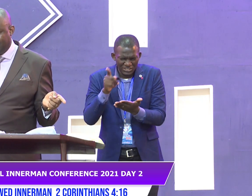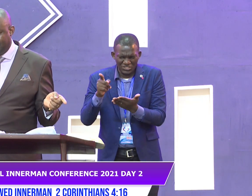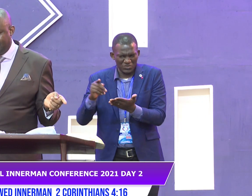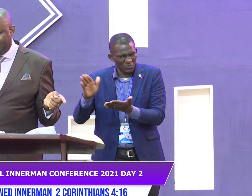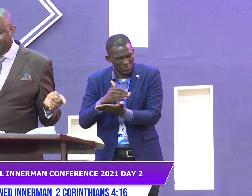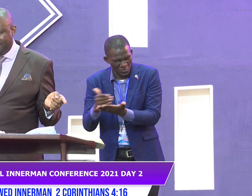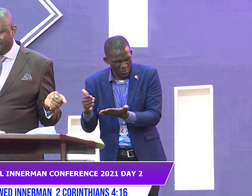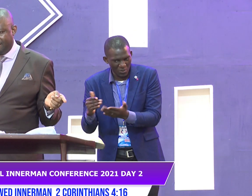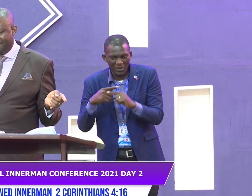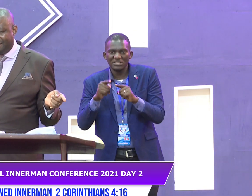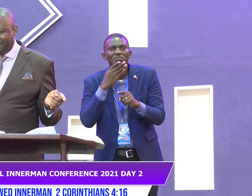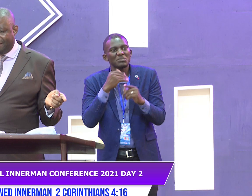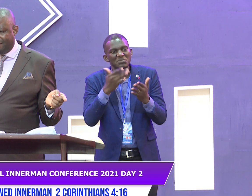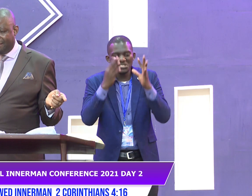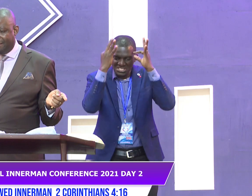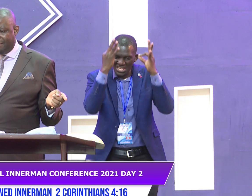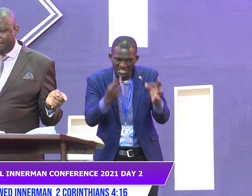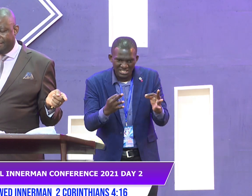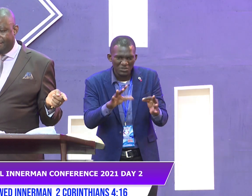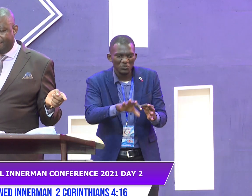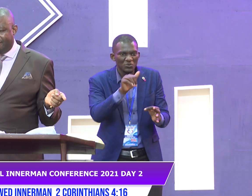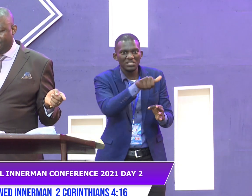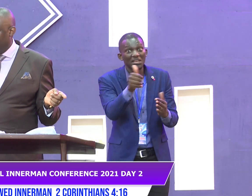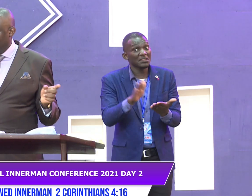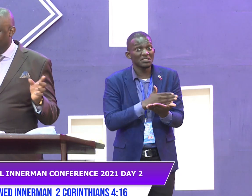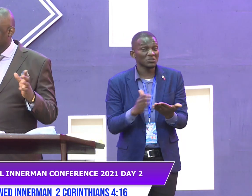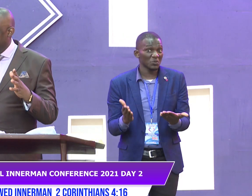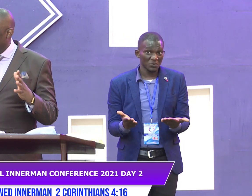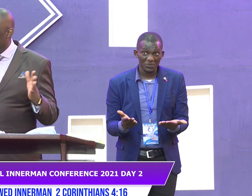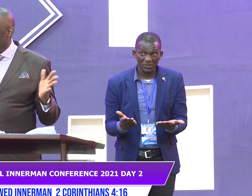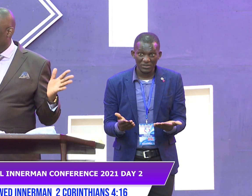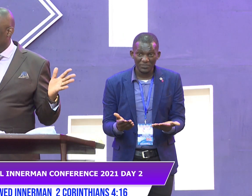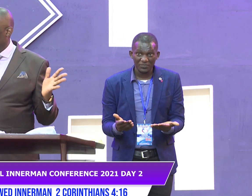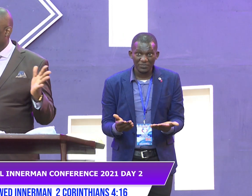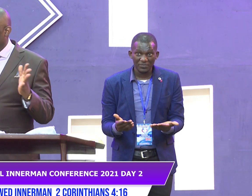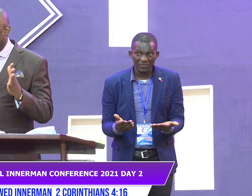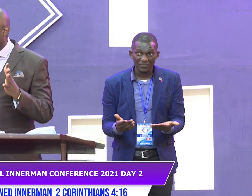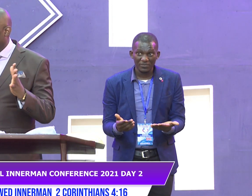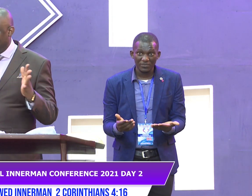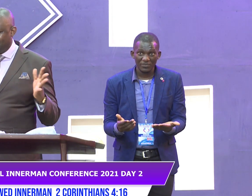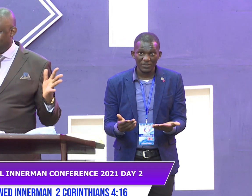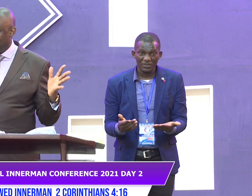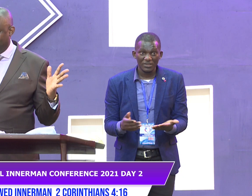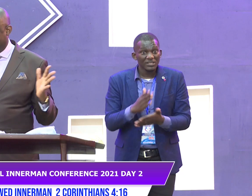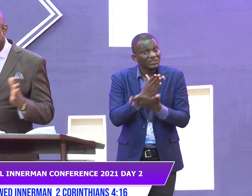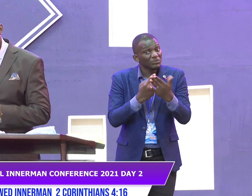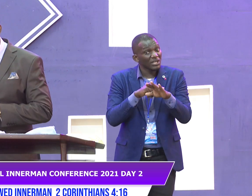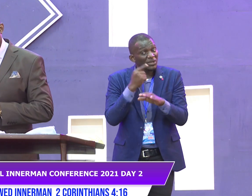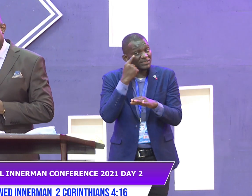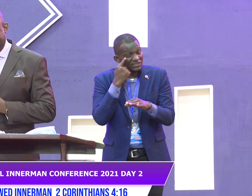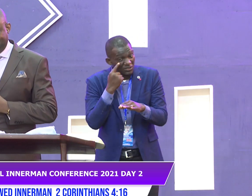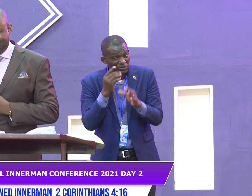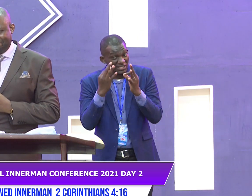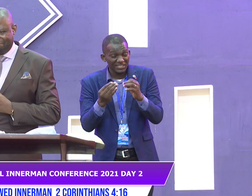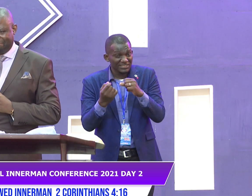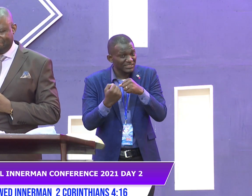Spirit had ordered him to sing a different song and then he ended up presenting another. Waliwawo olumu ebintu ebinsomoza. There